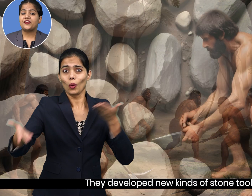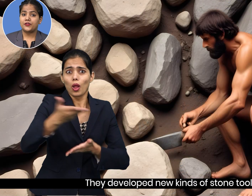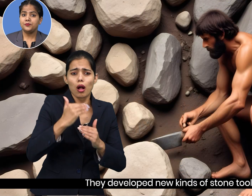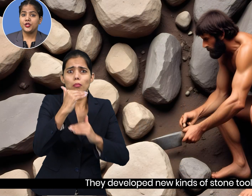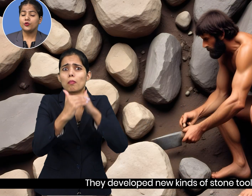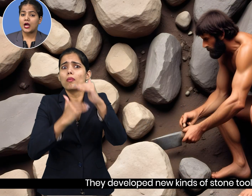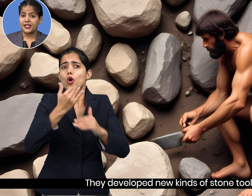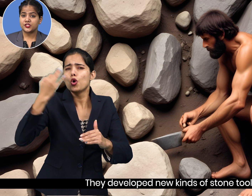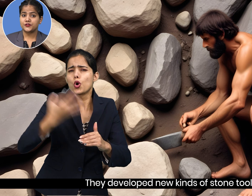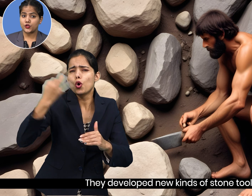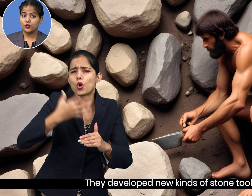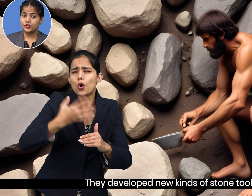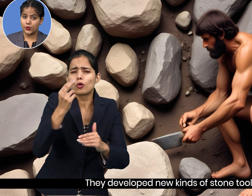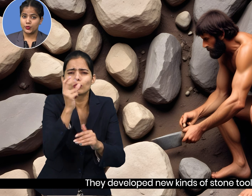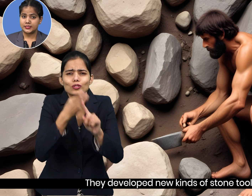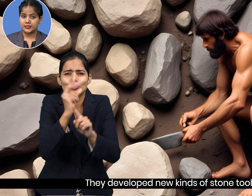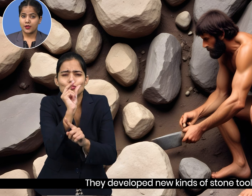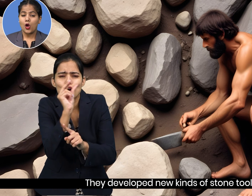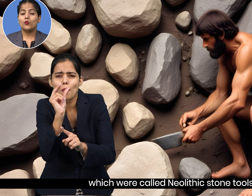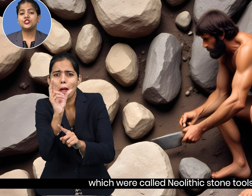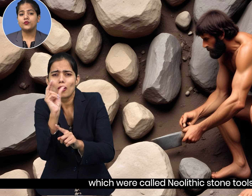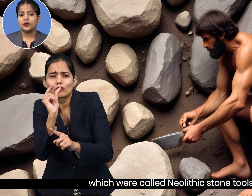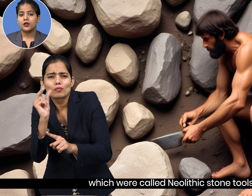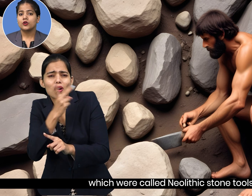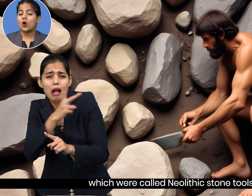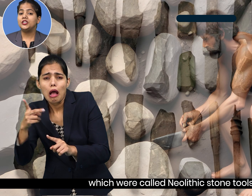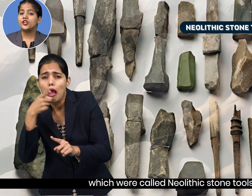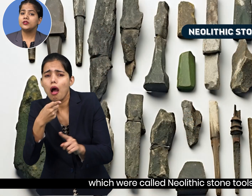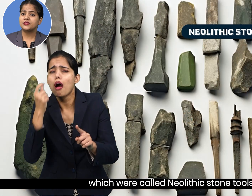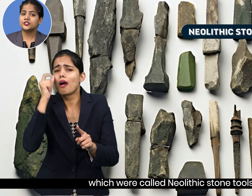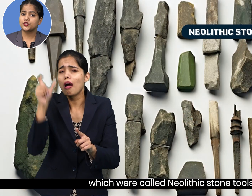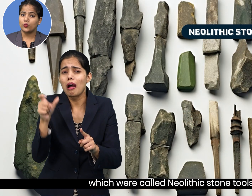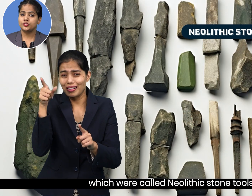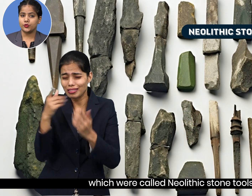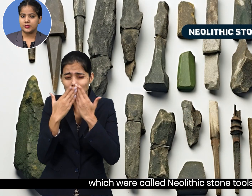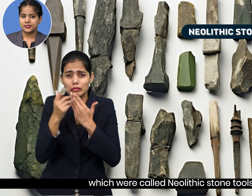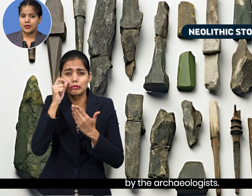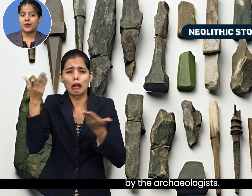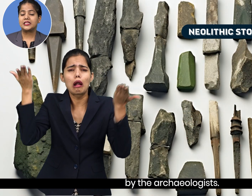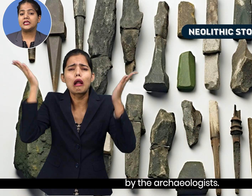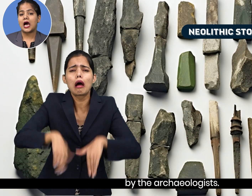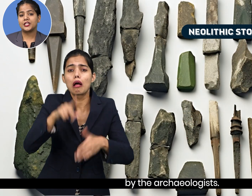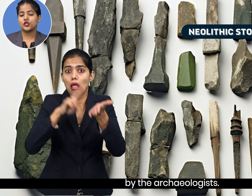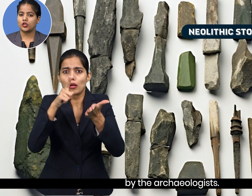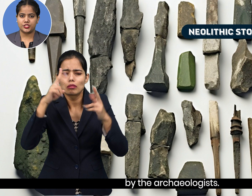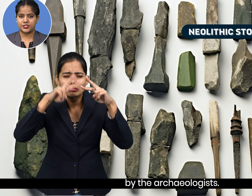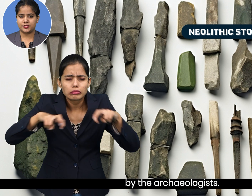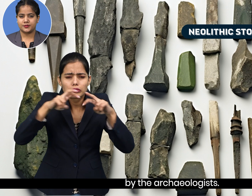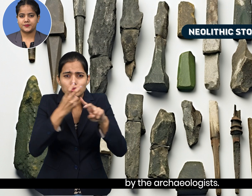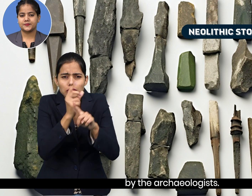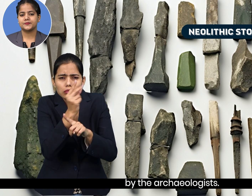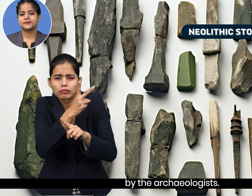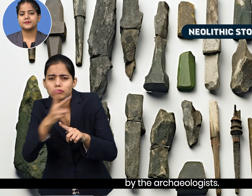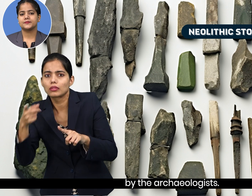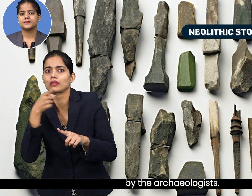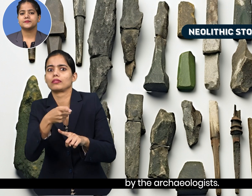They developed new kinds of stone tools which were called Neolithic stone tools by the archaeologists.